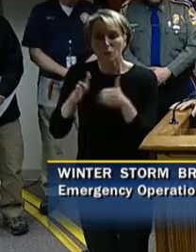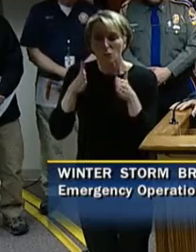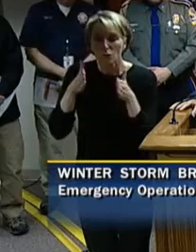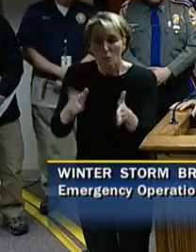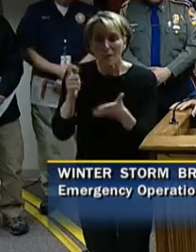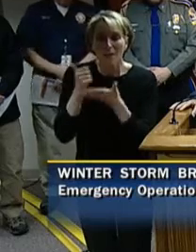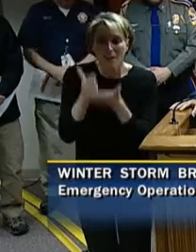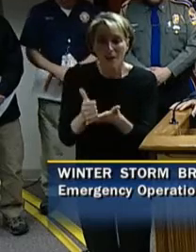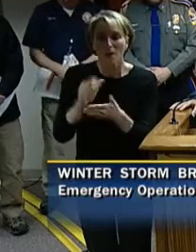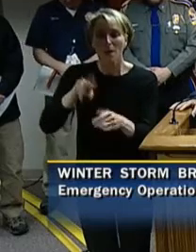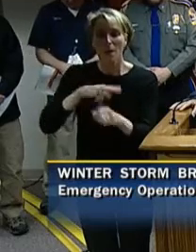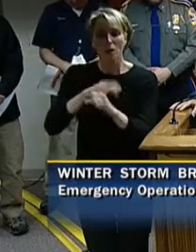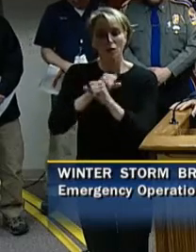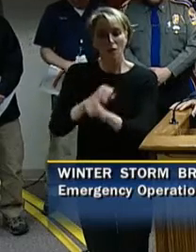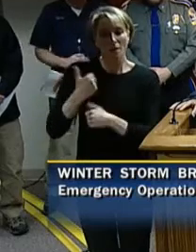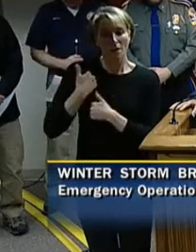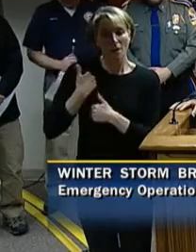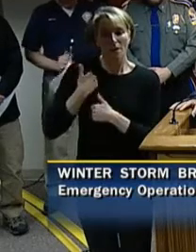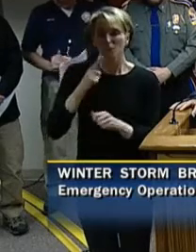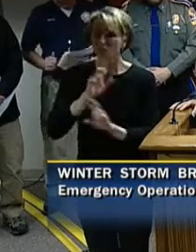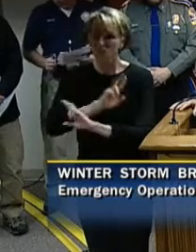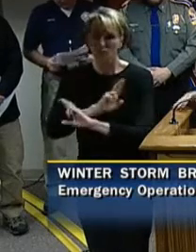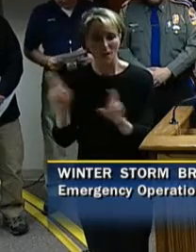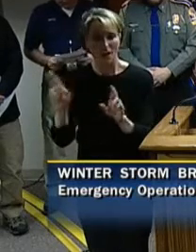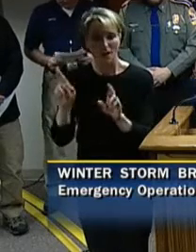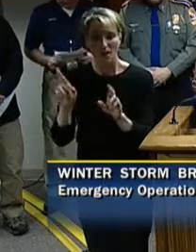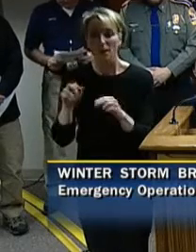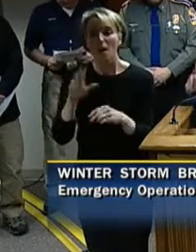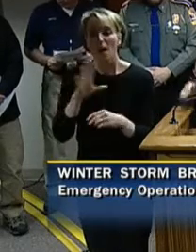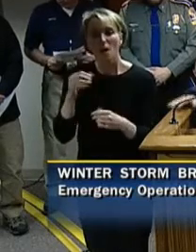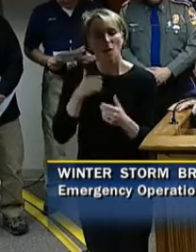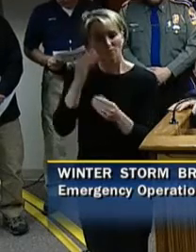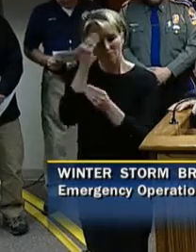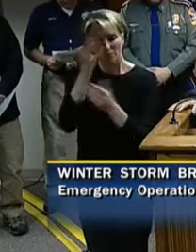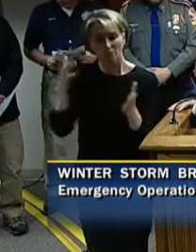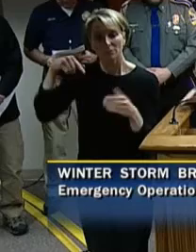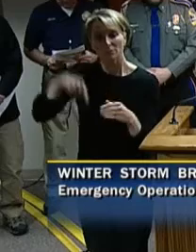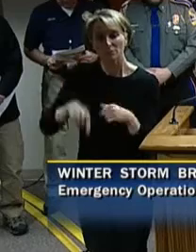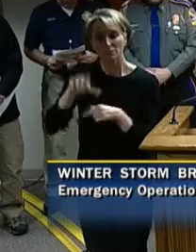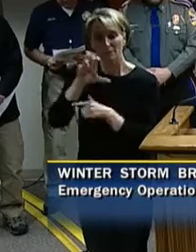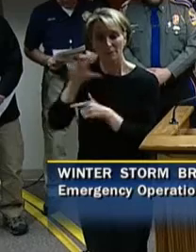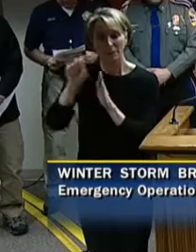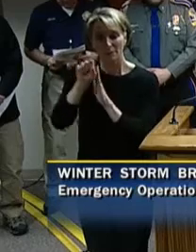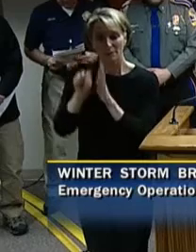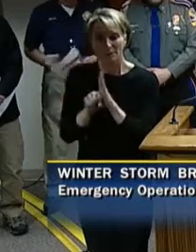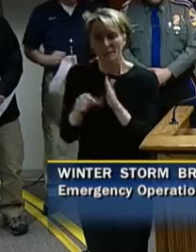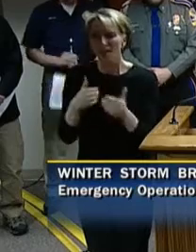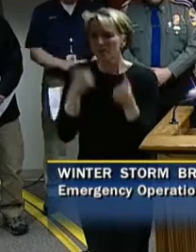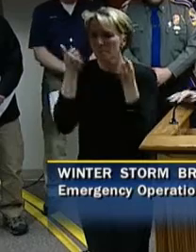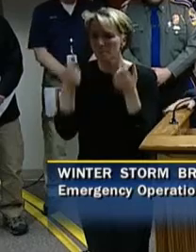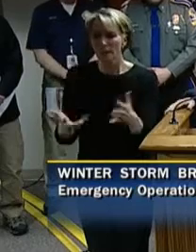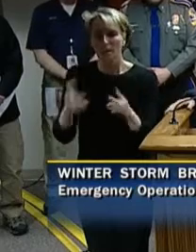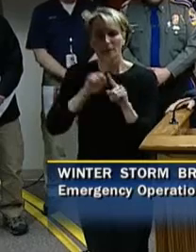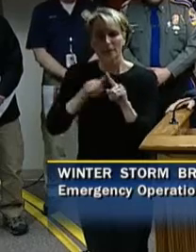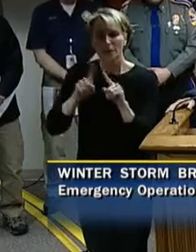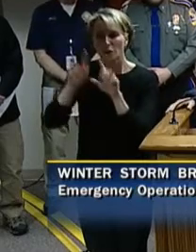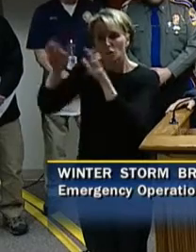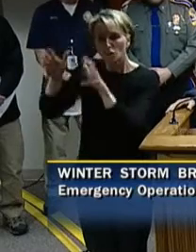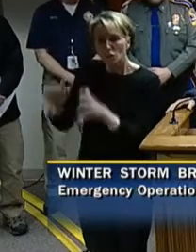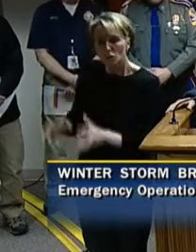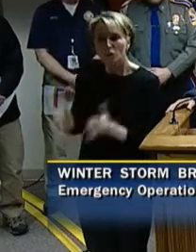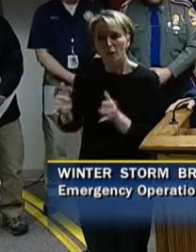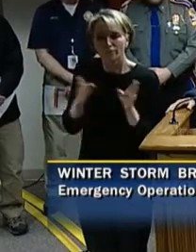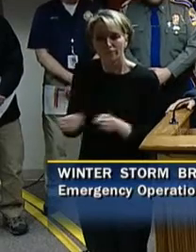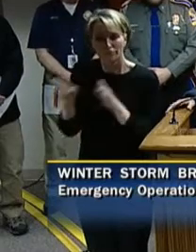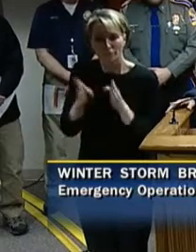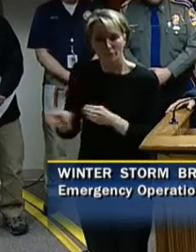roads. And just to give you an idea of all the different assets that the state of Connecticut is deploying in preparation for